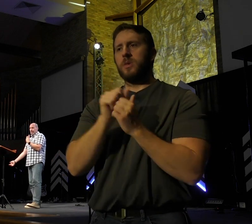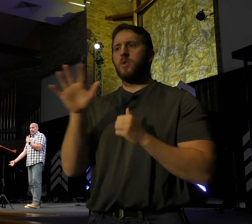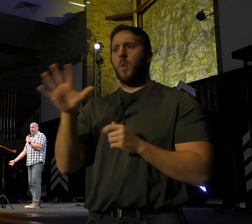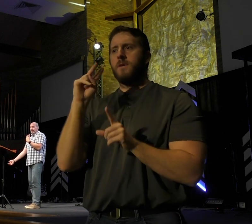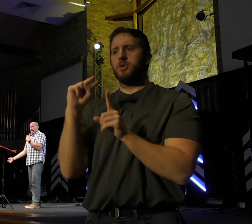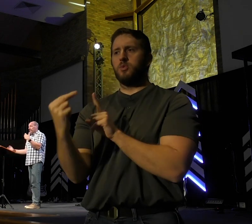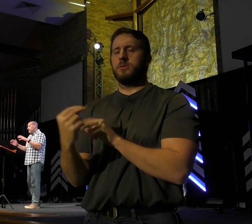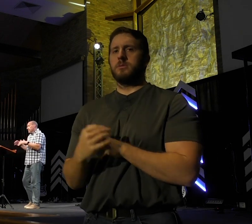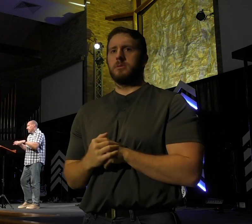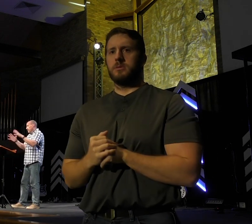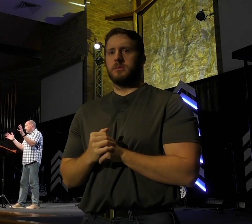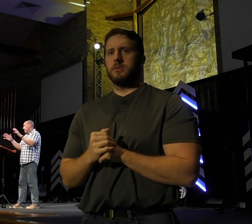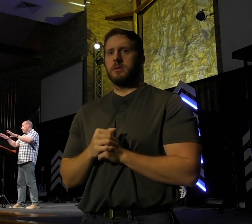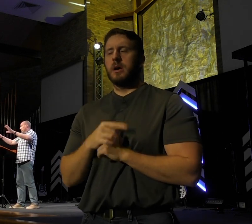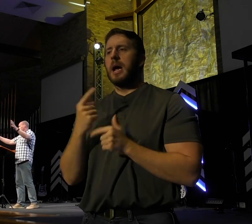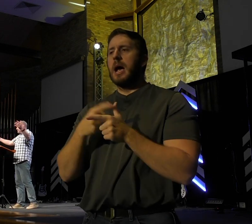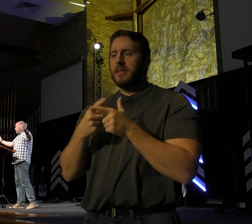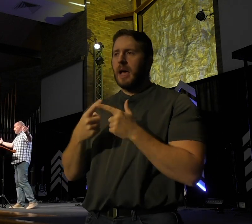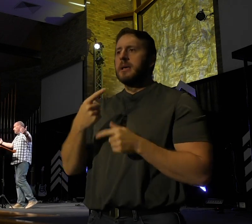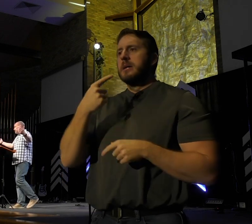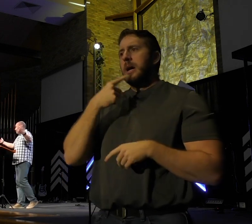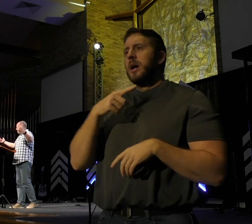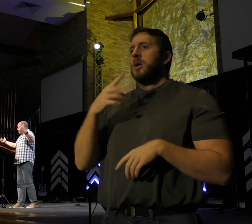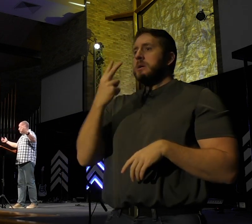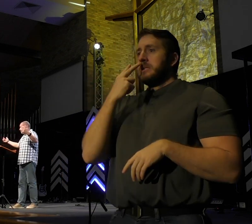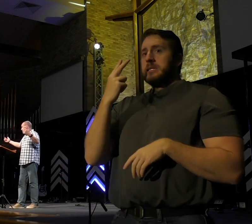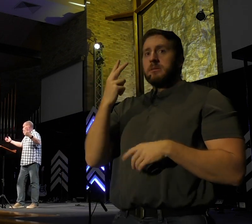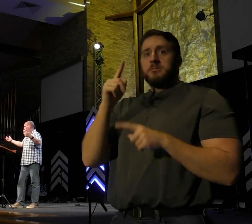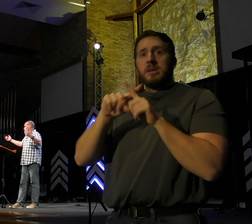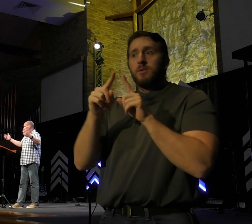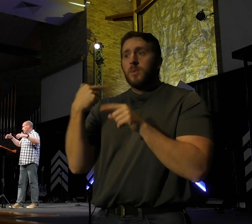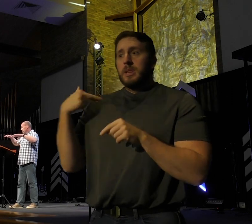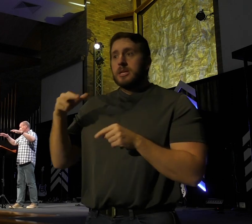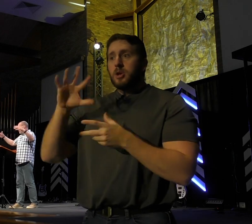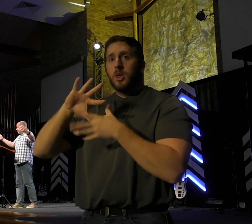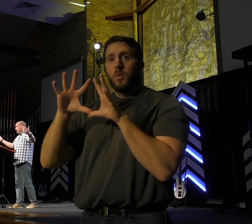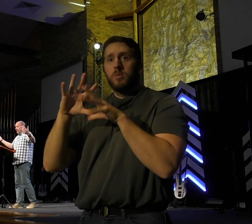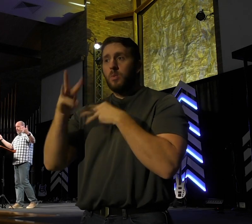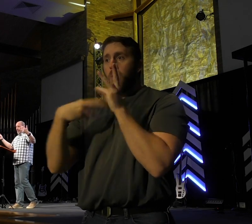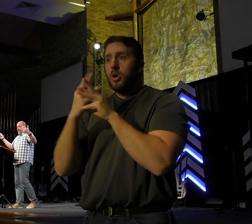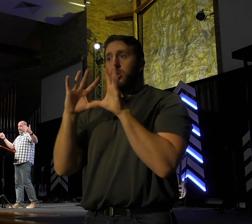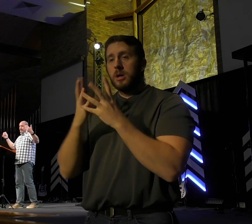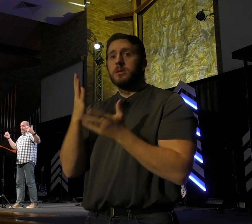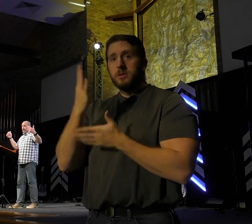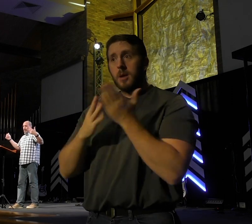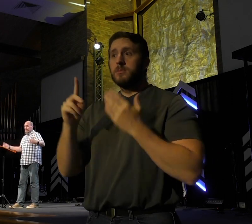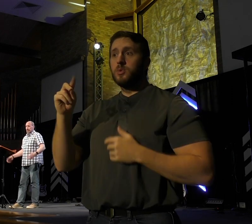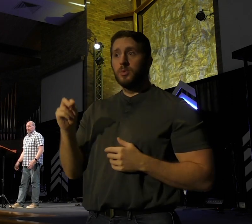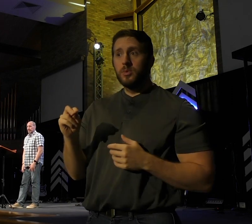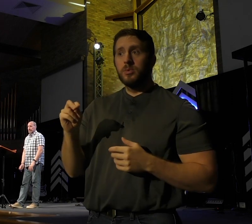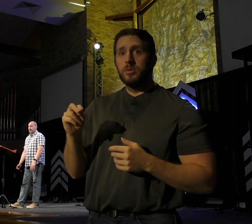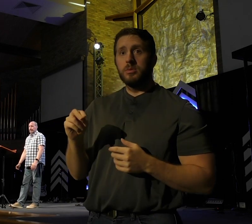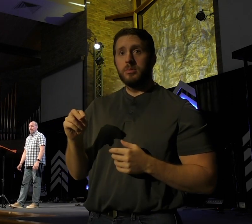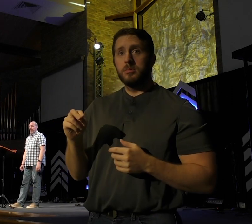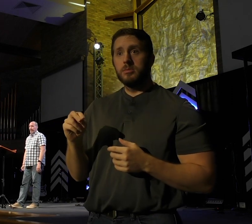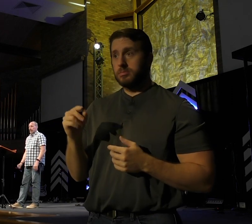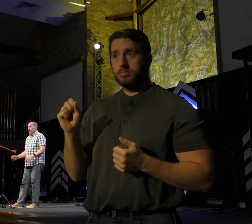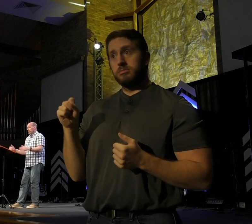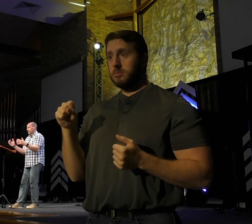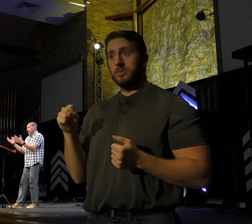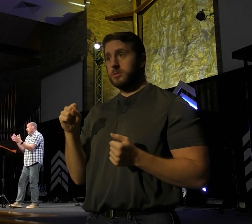views. And then they, you know, talk about, you see religions around the world. Some religions do oppress their people,